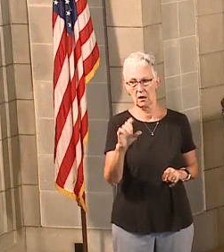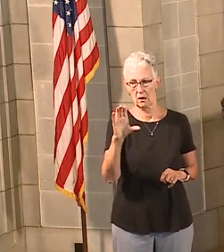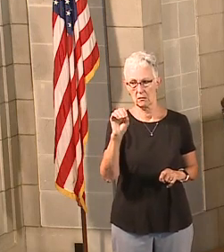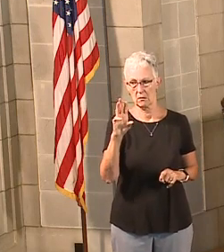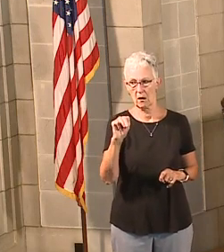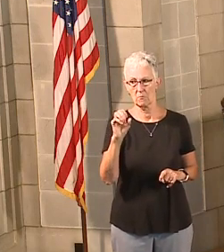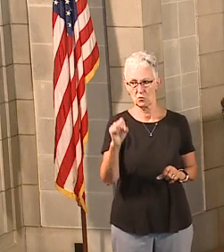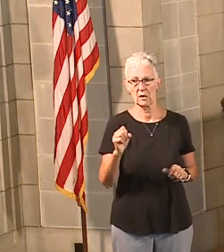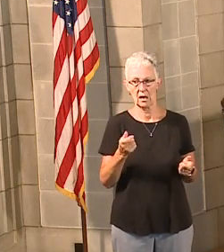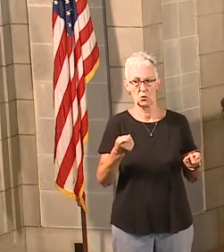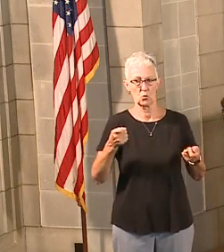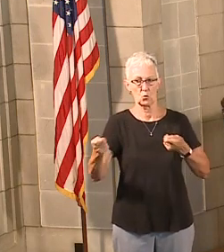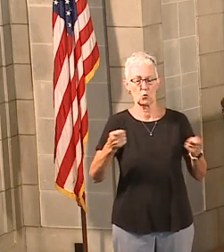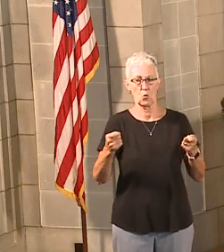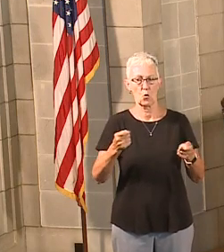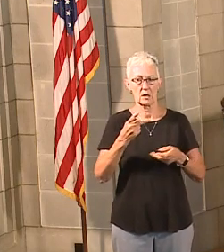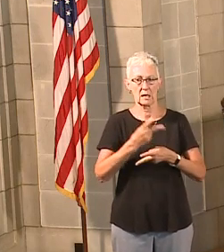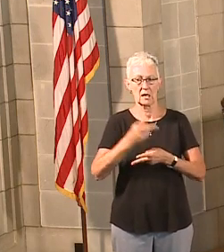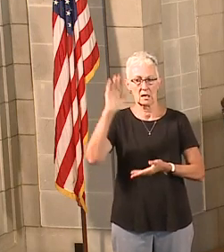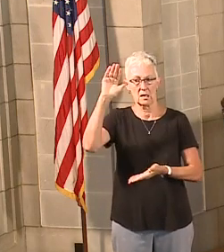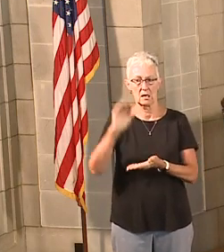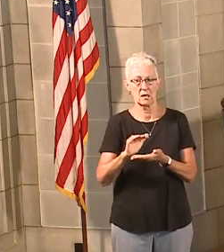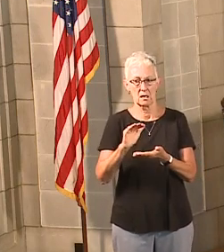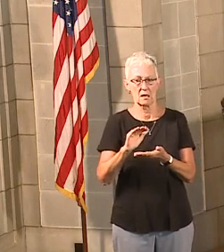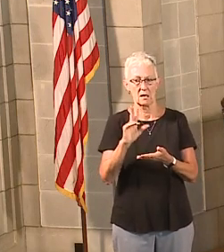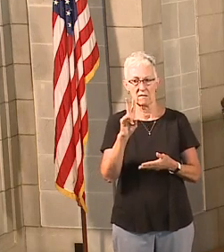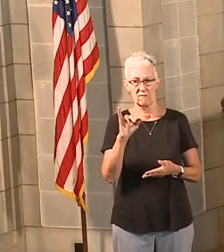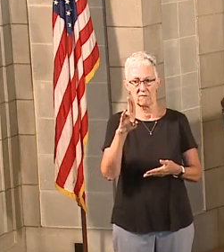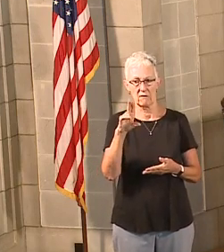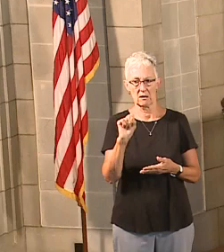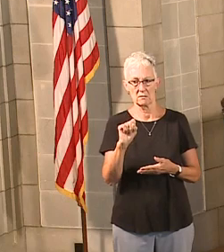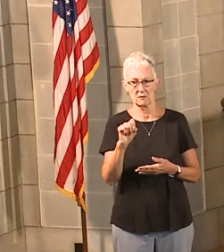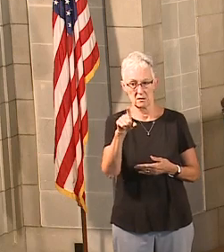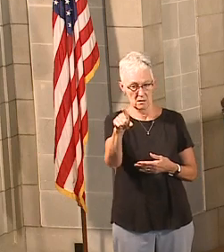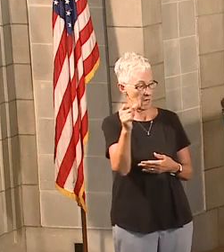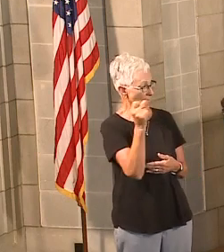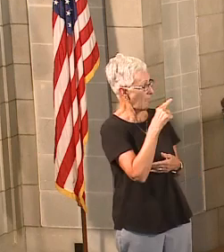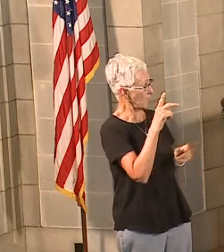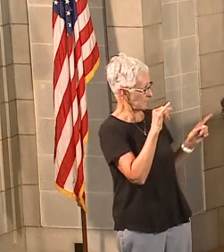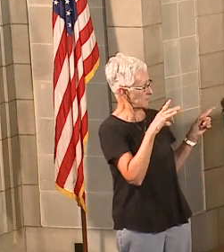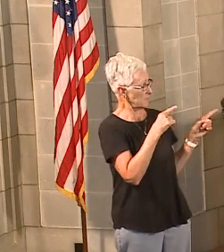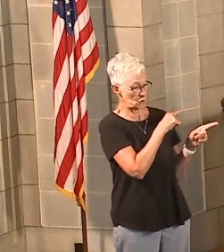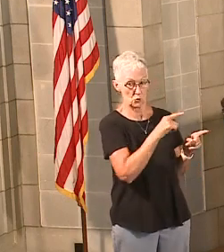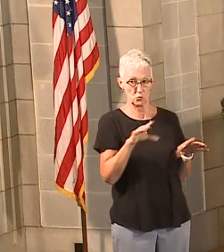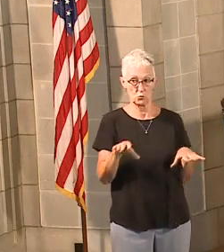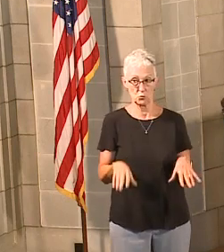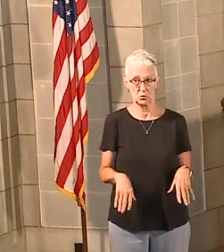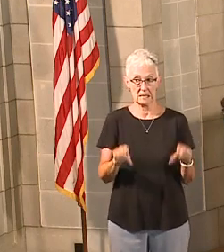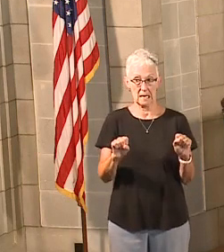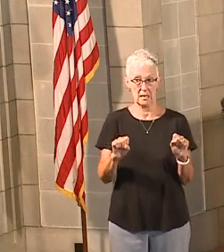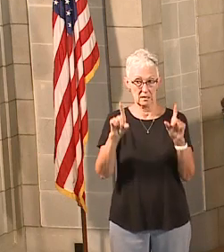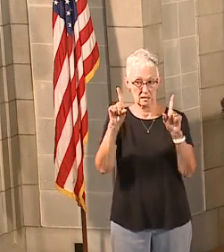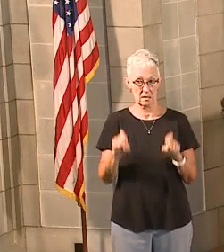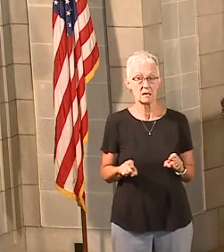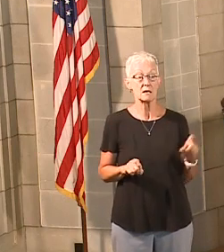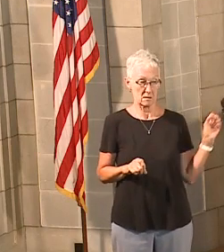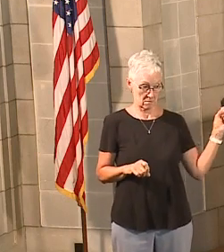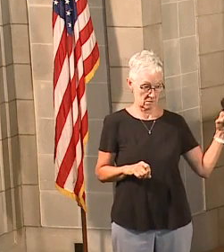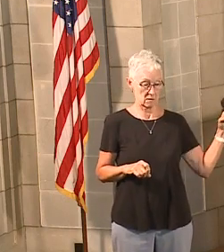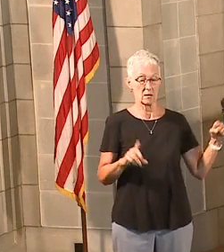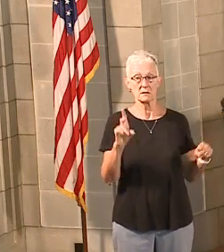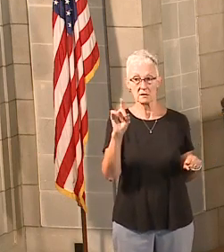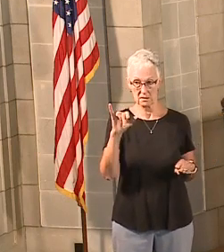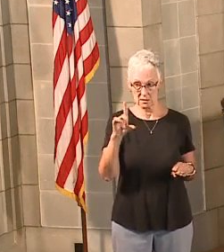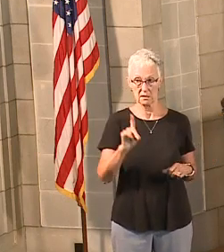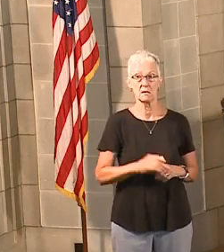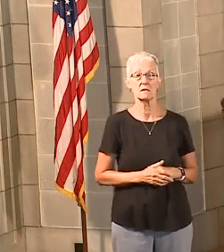state. Have you Yeah. yourself been tested? I have been, yes, I have been tested, as a matter of fact. And when I went to